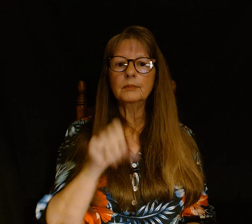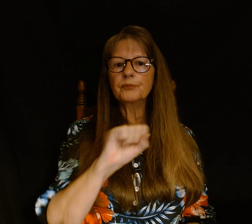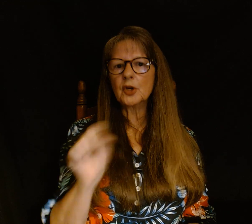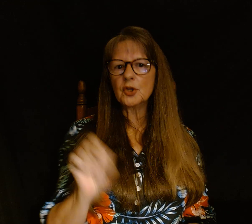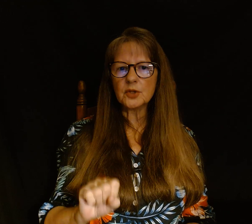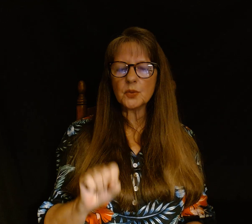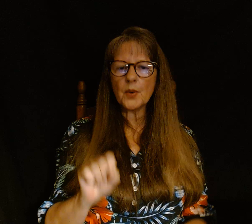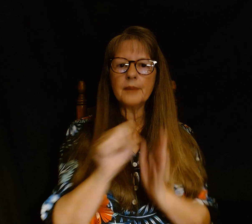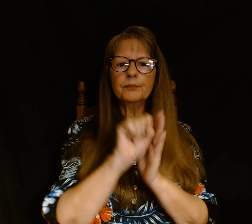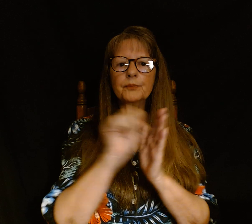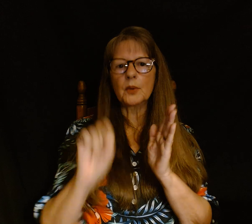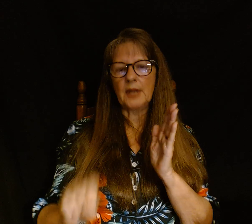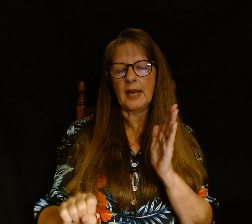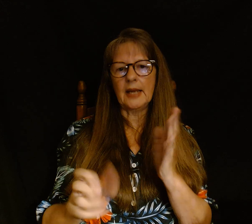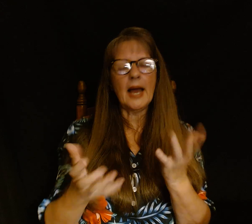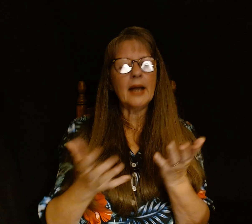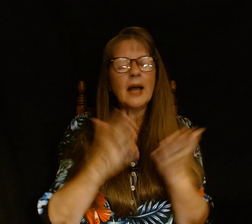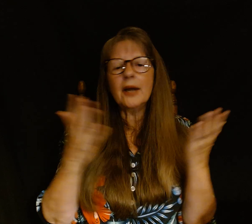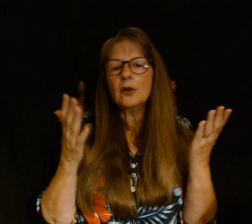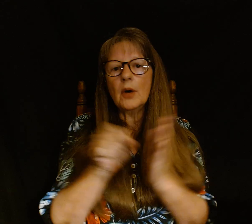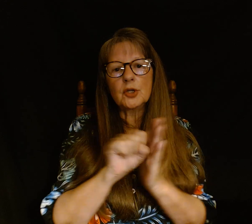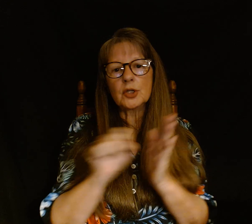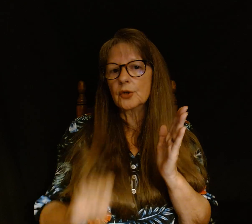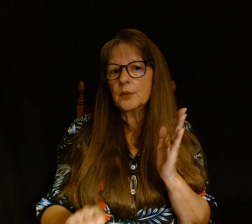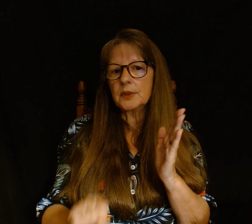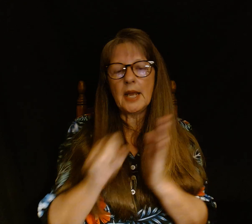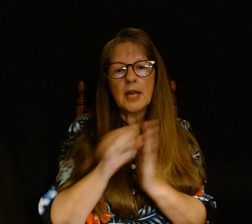You could do it this way or with the hand. I don't know. I just learned it with the hand,